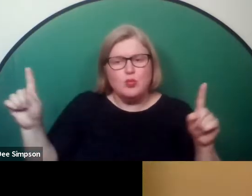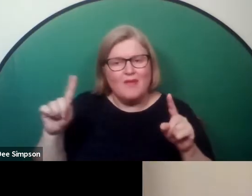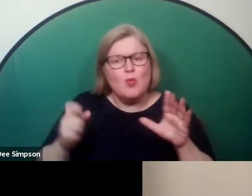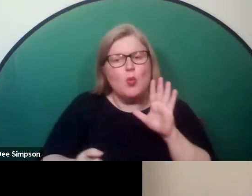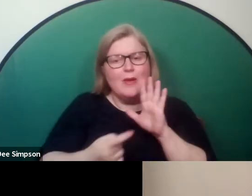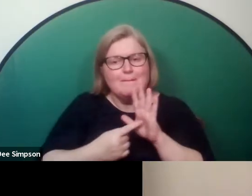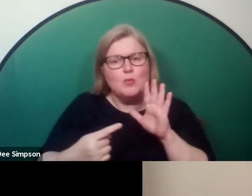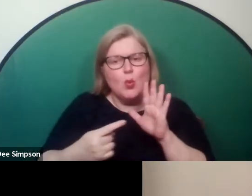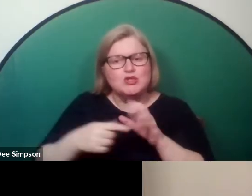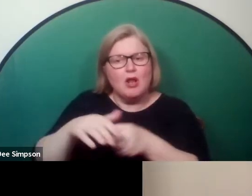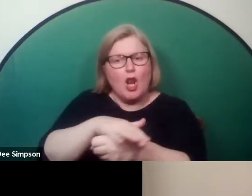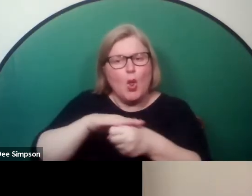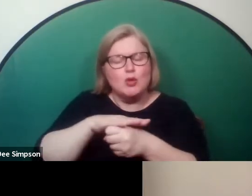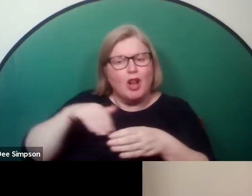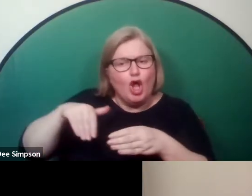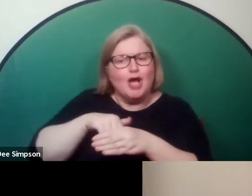important local context.